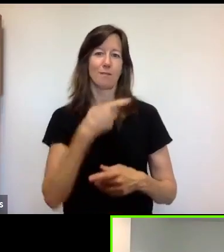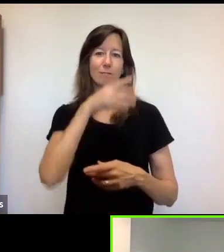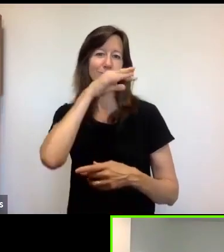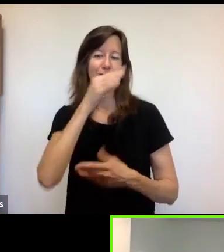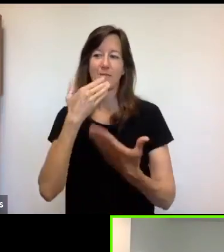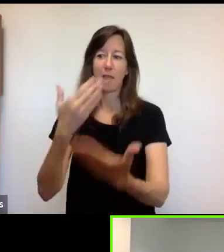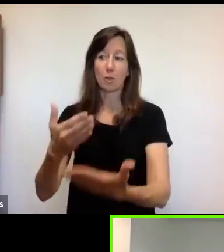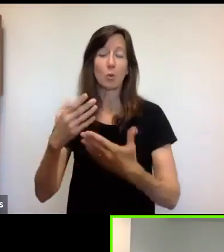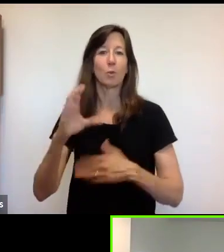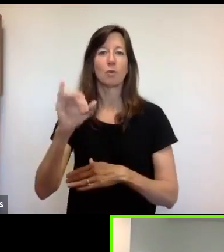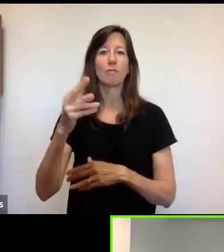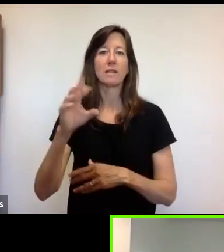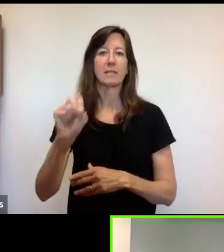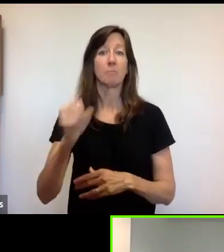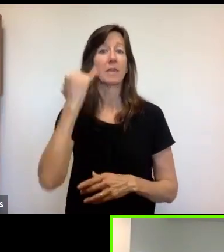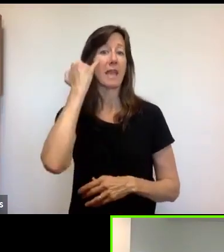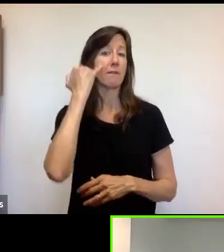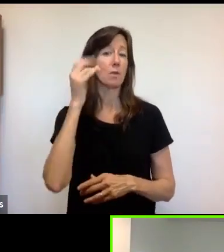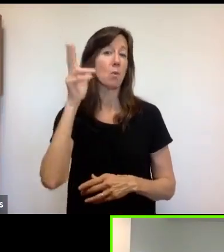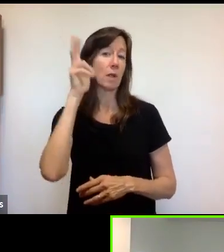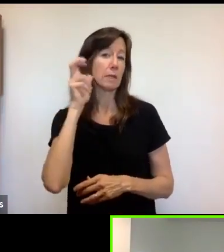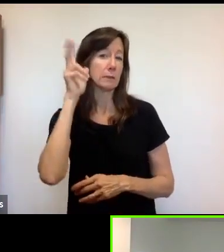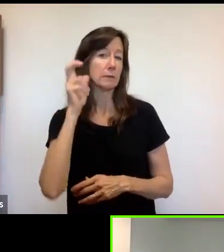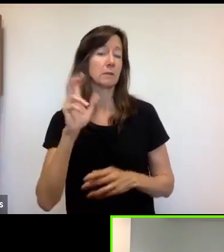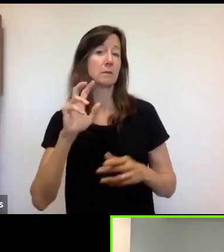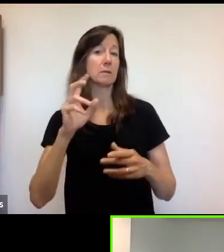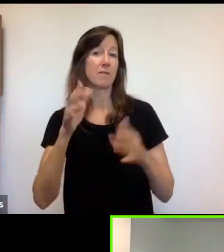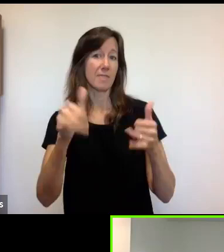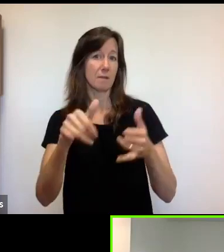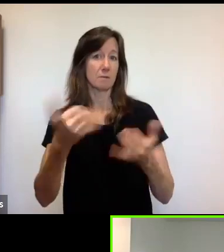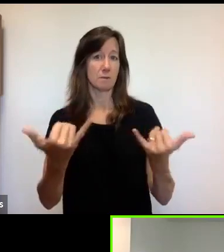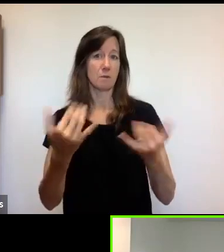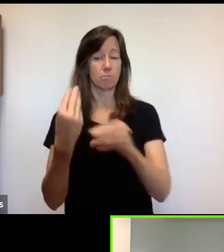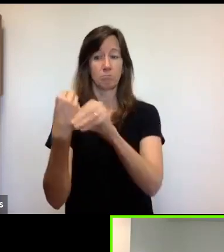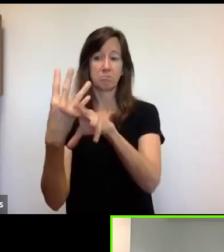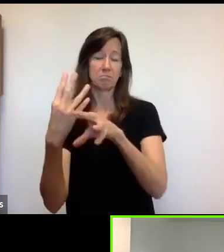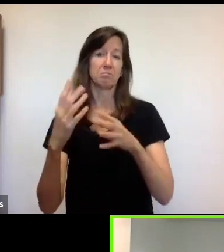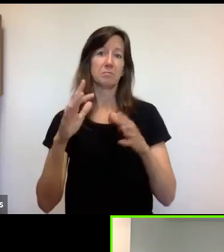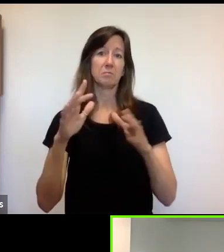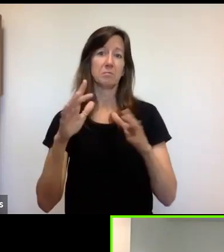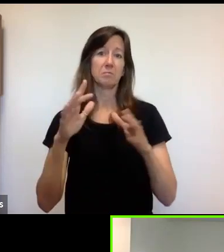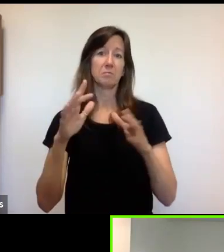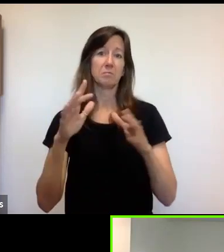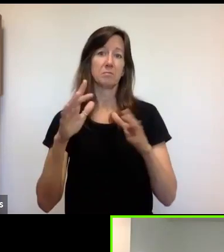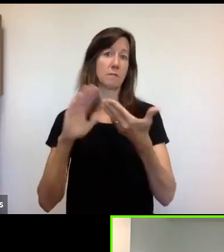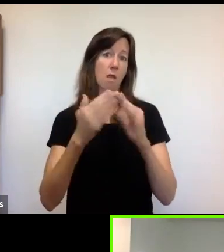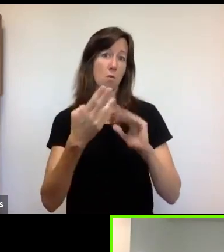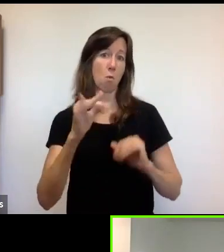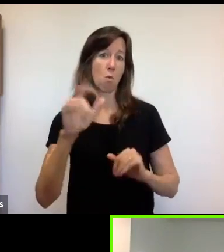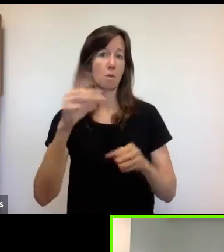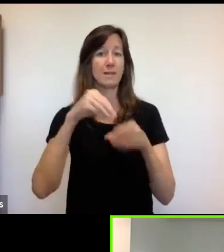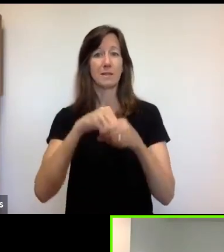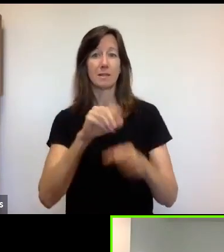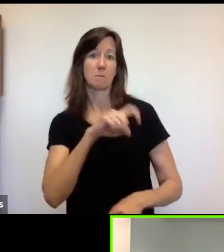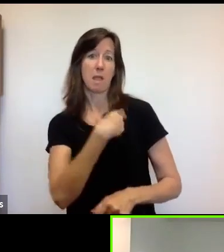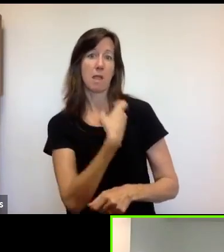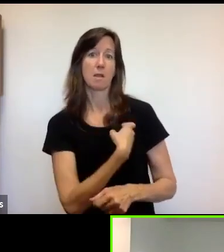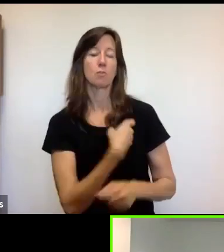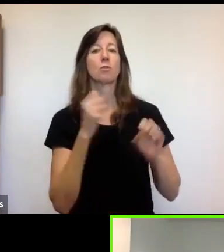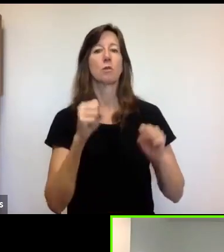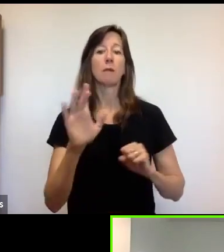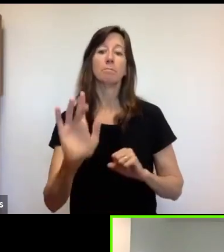globe icon at the bottom of the screen and select Spanish. So again, Chris is our Spanish interpreter today, and if you'd like to